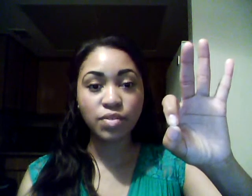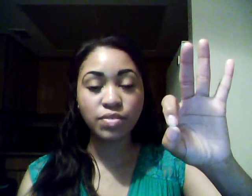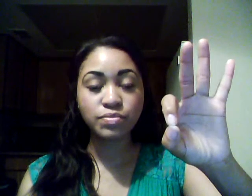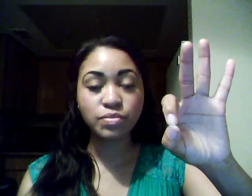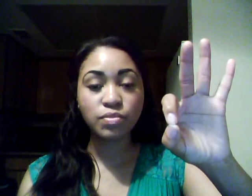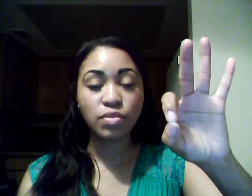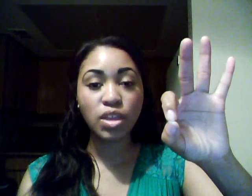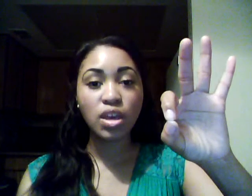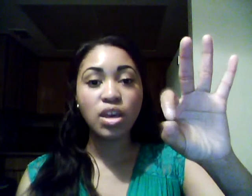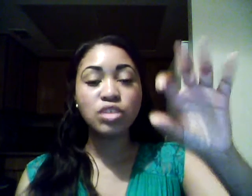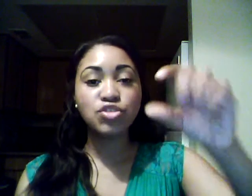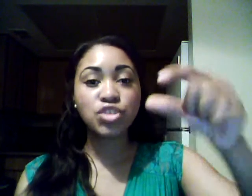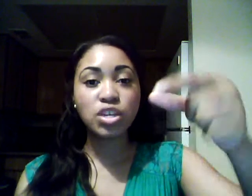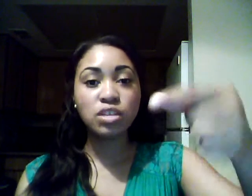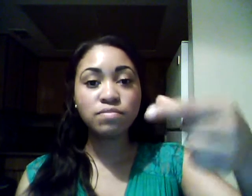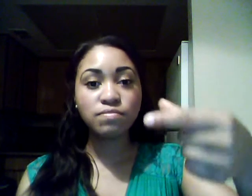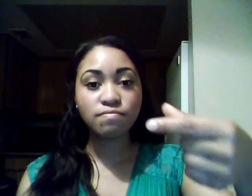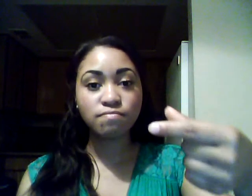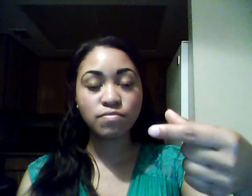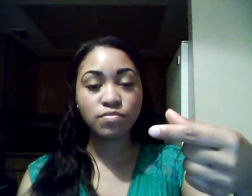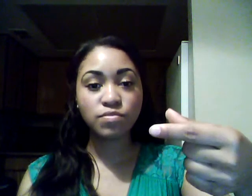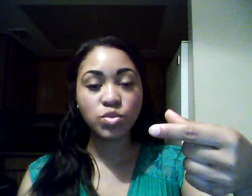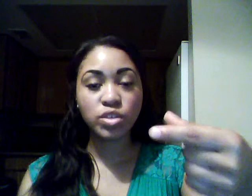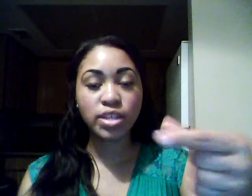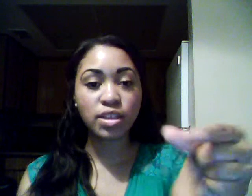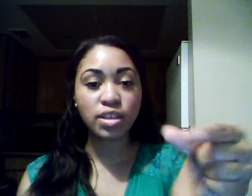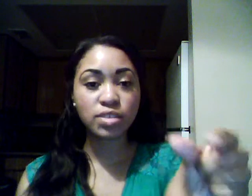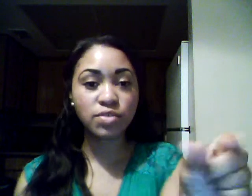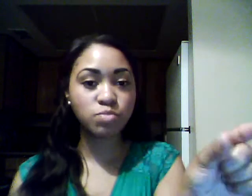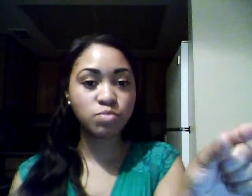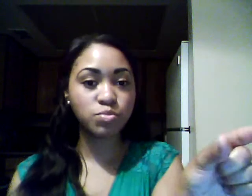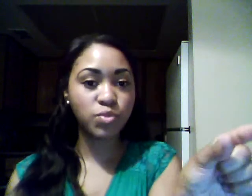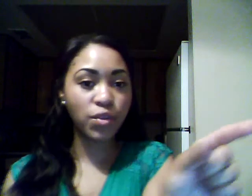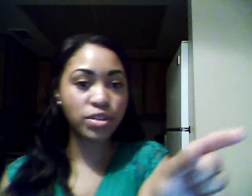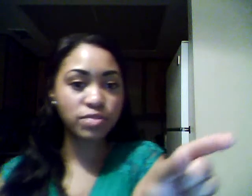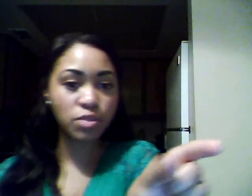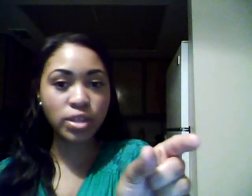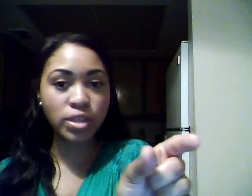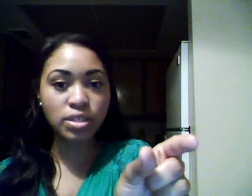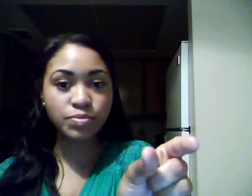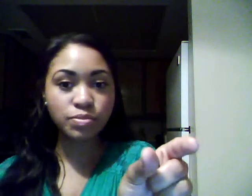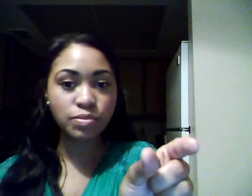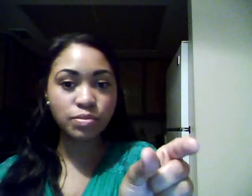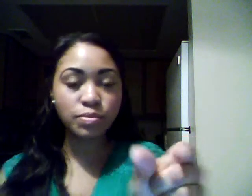F. G. So it looks like this. I'll move it over so you can see.